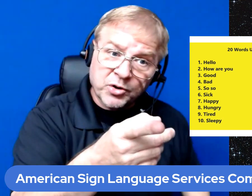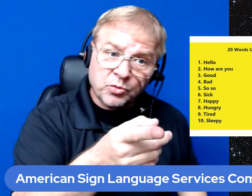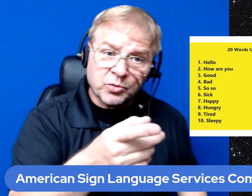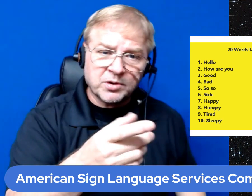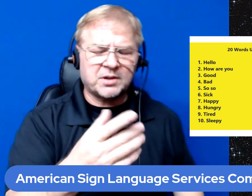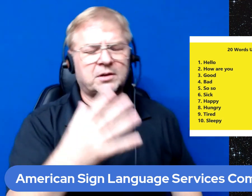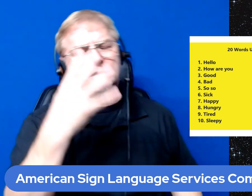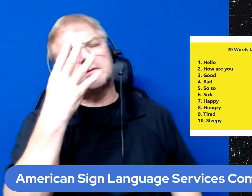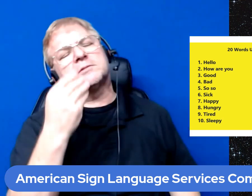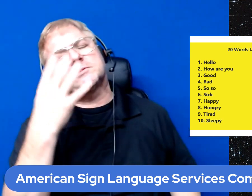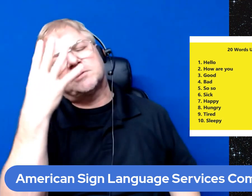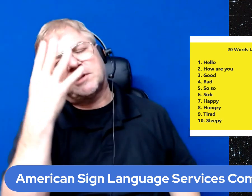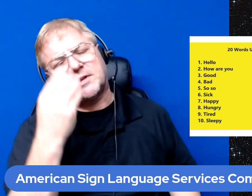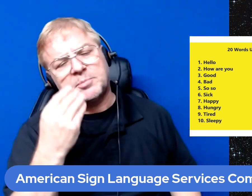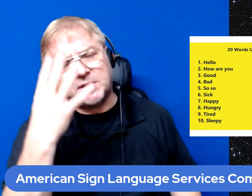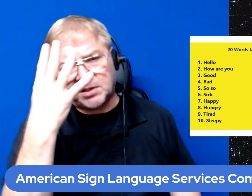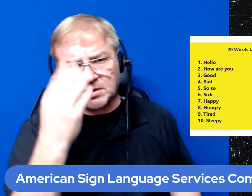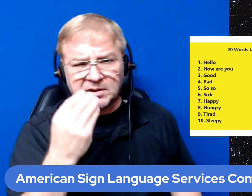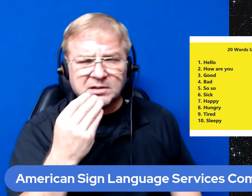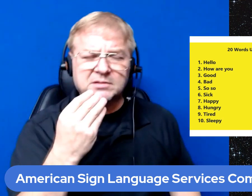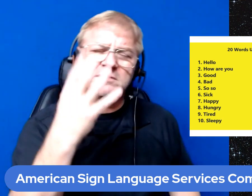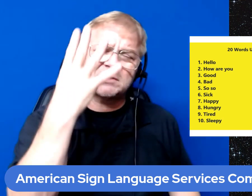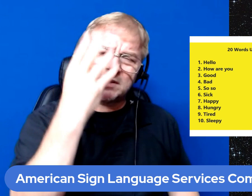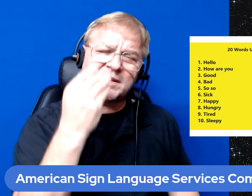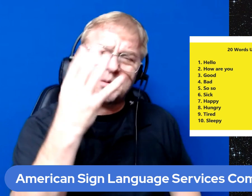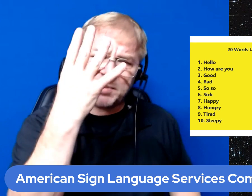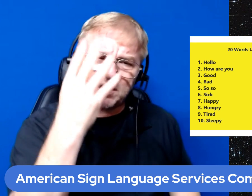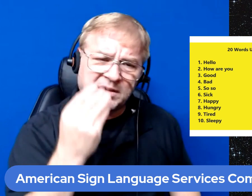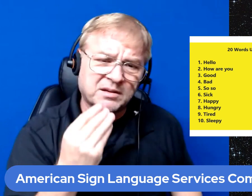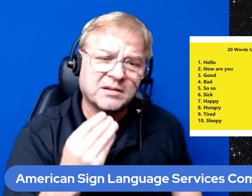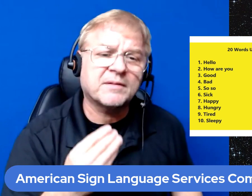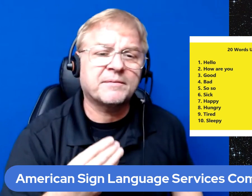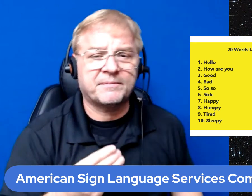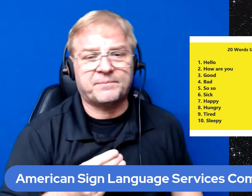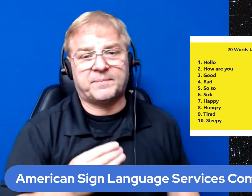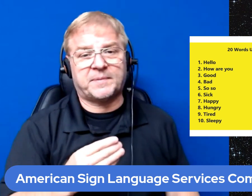you? Sleepy. Sleepy.